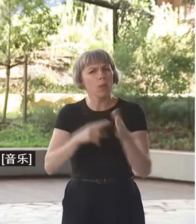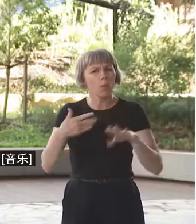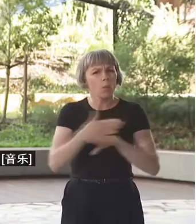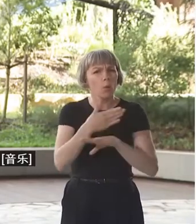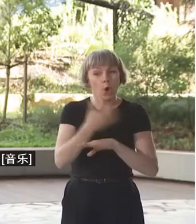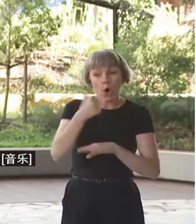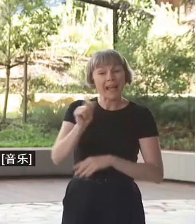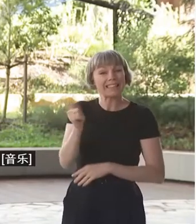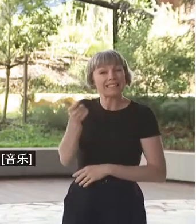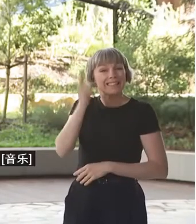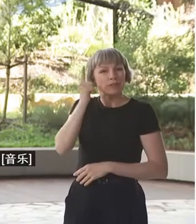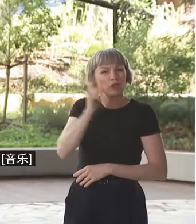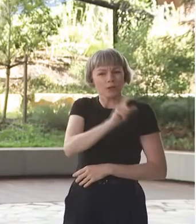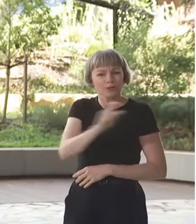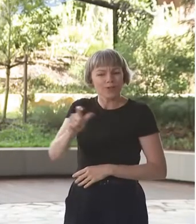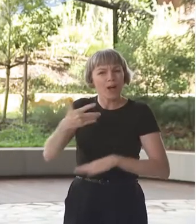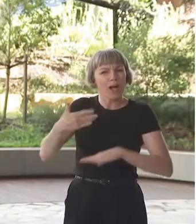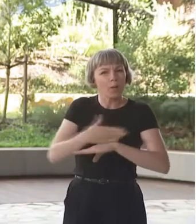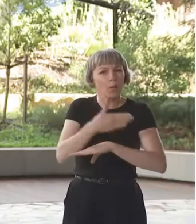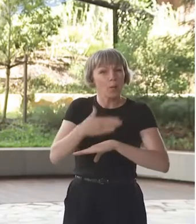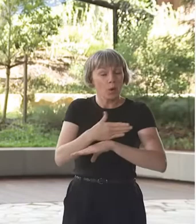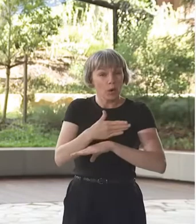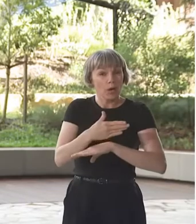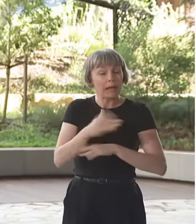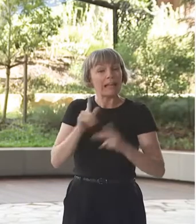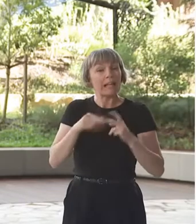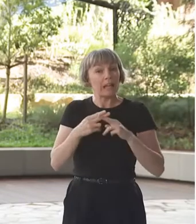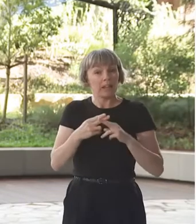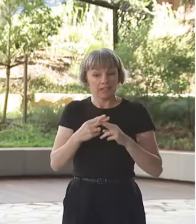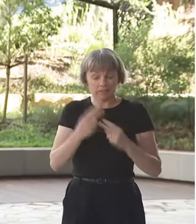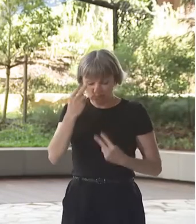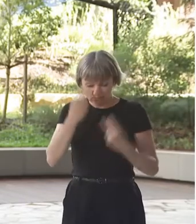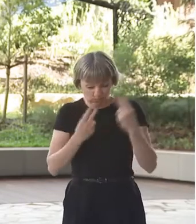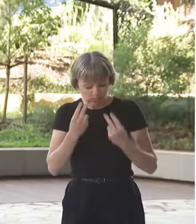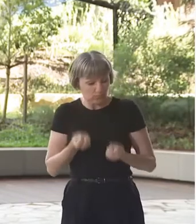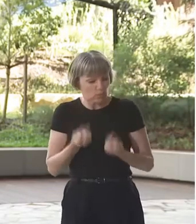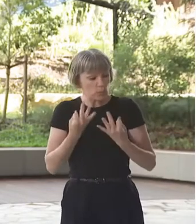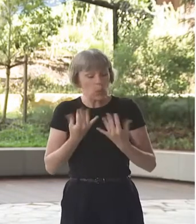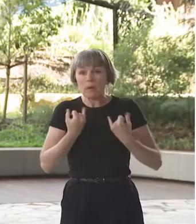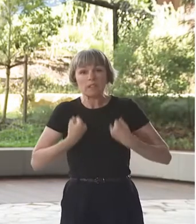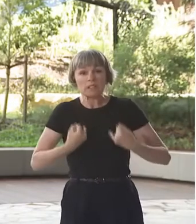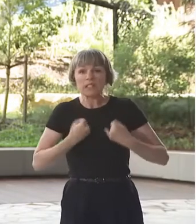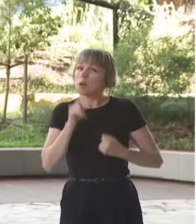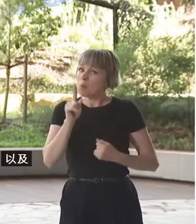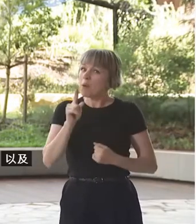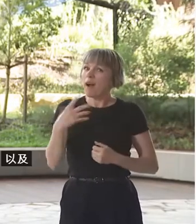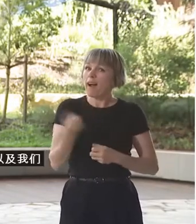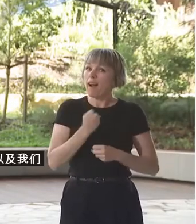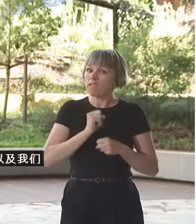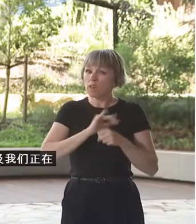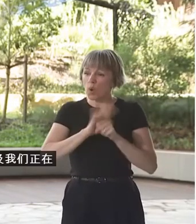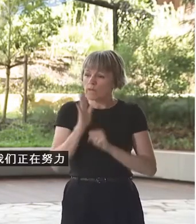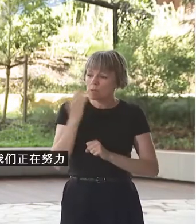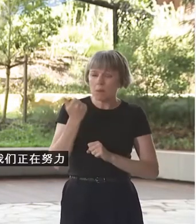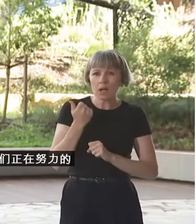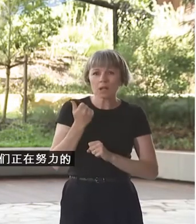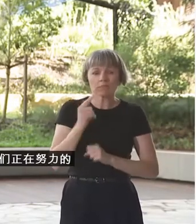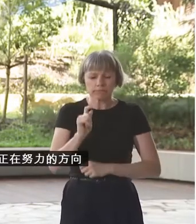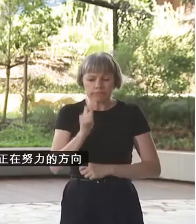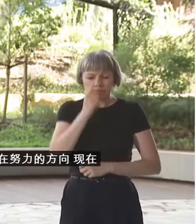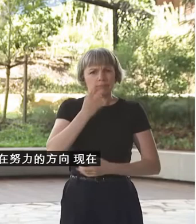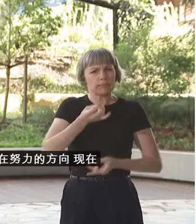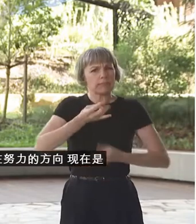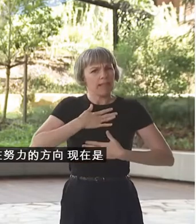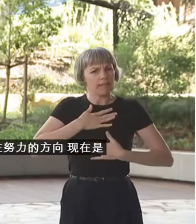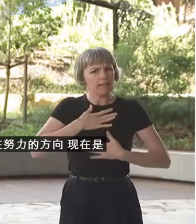close contacts returning to work early if they have no symptoms and return a negative test? Well, what we're working